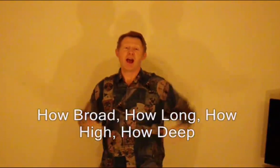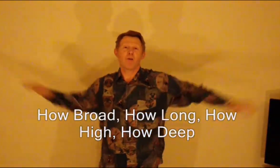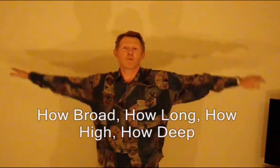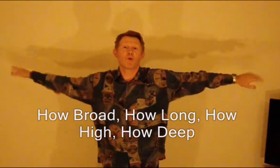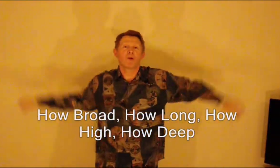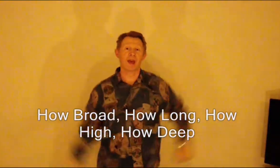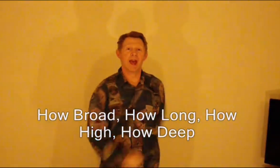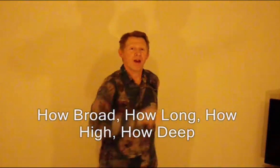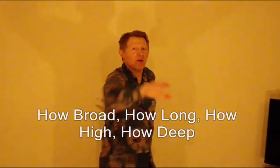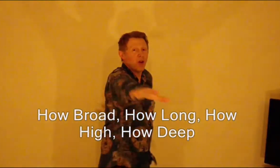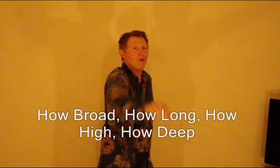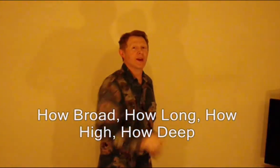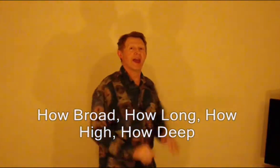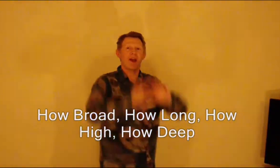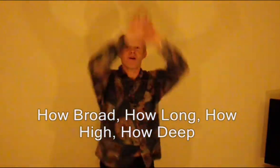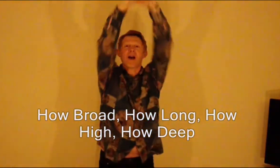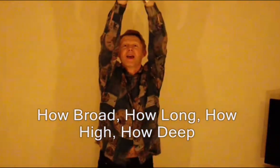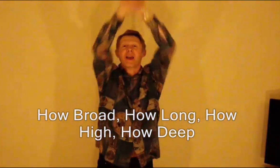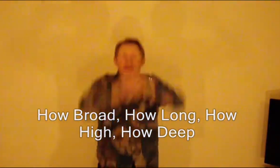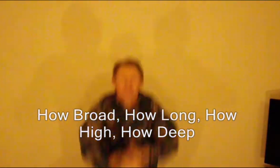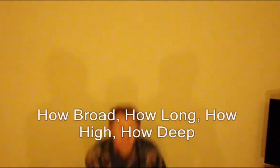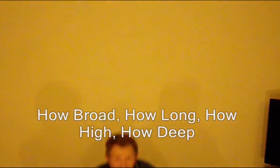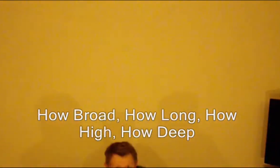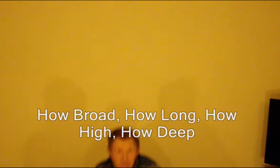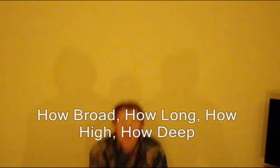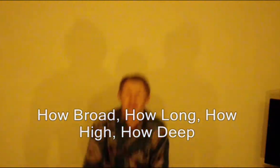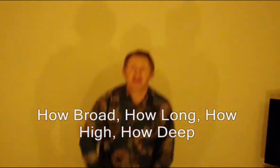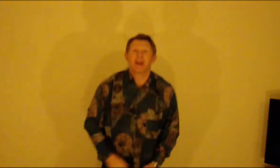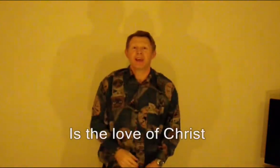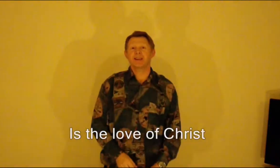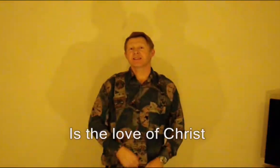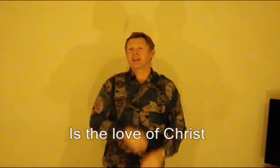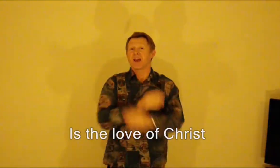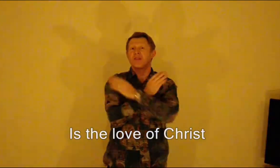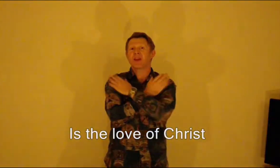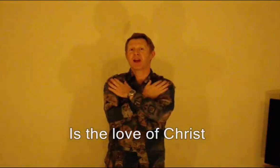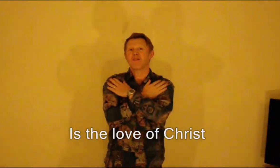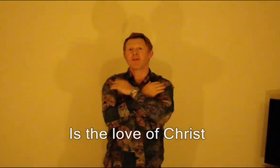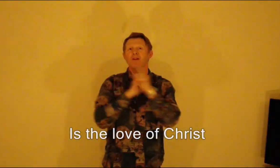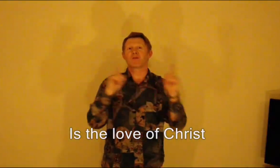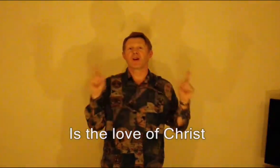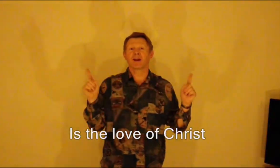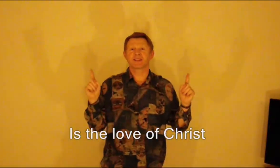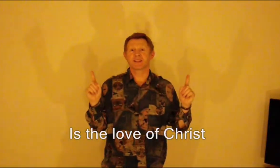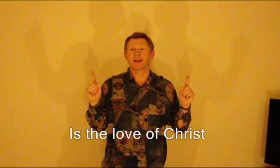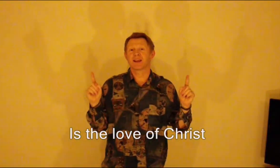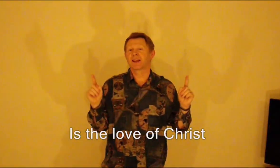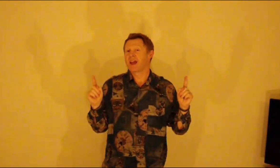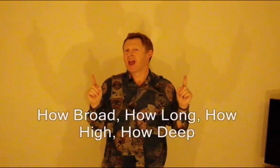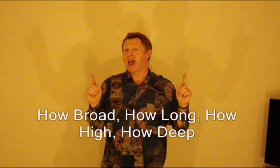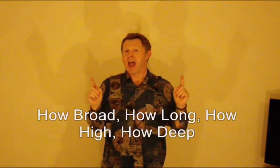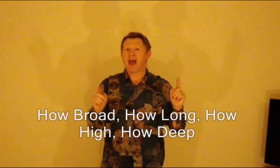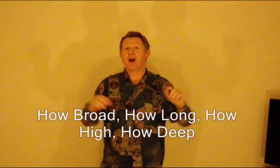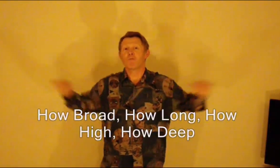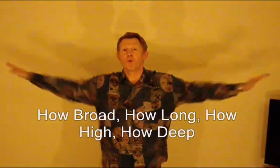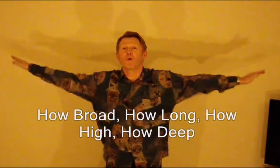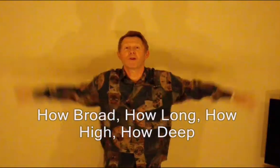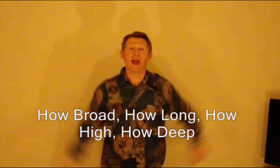how broad, how long, how high, how deep is the love of Christ? And again, how broad,